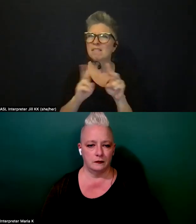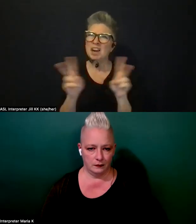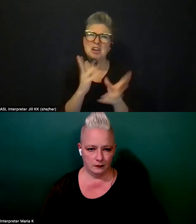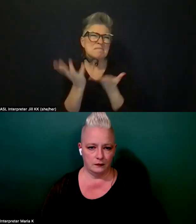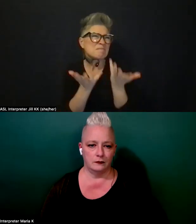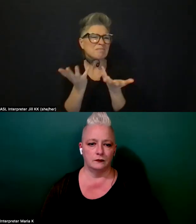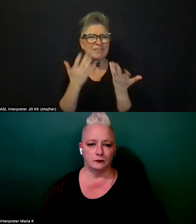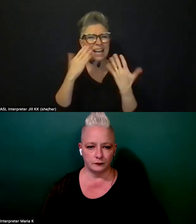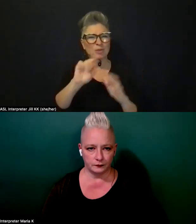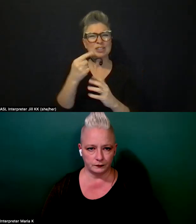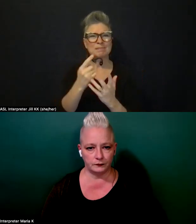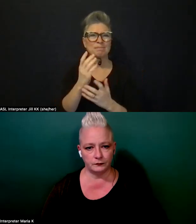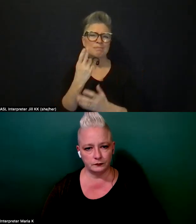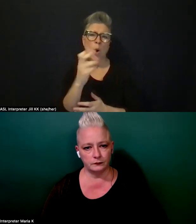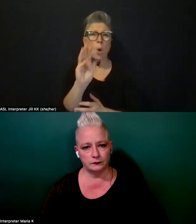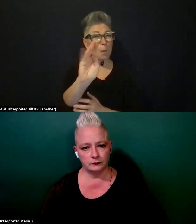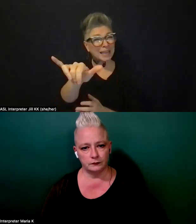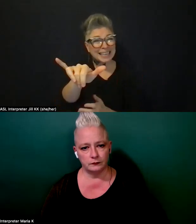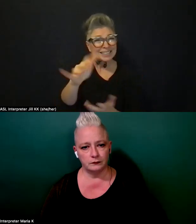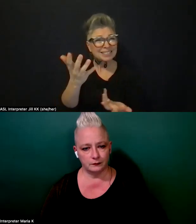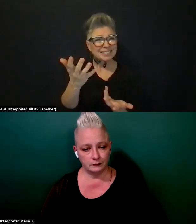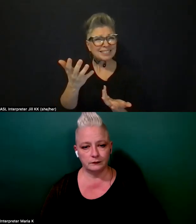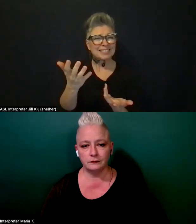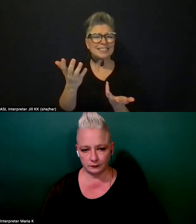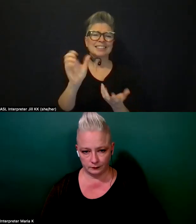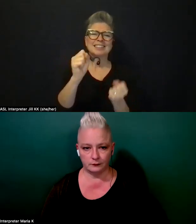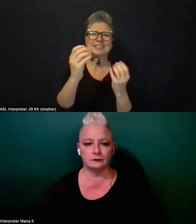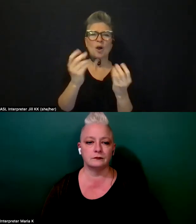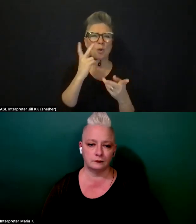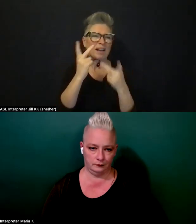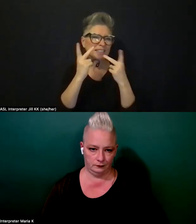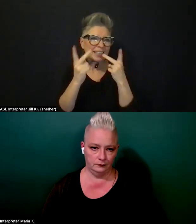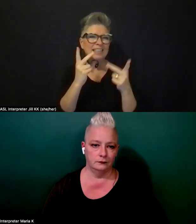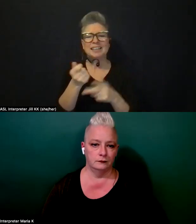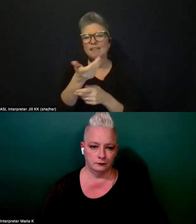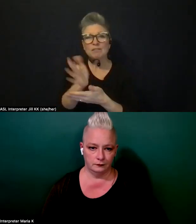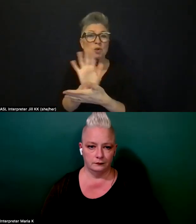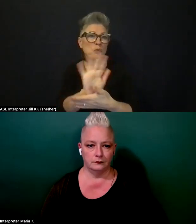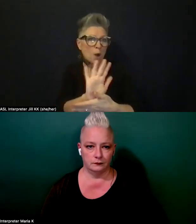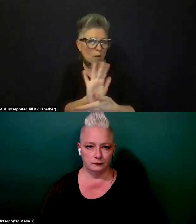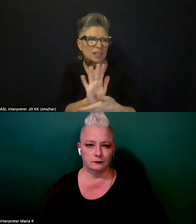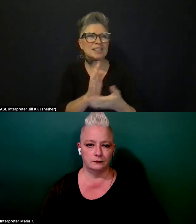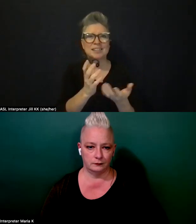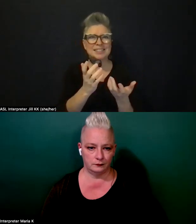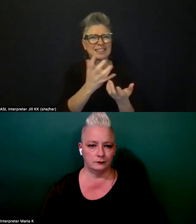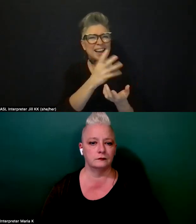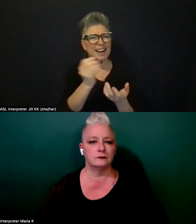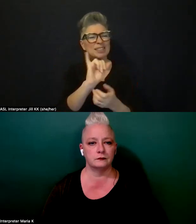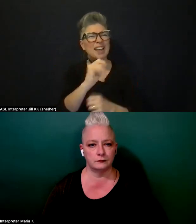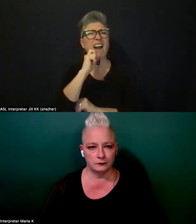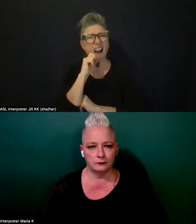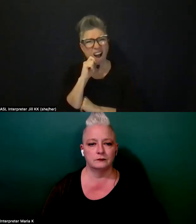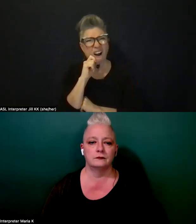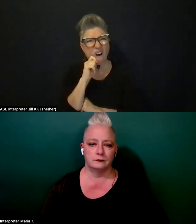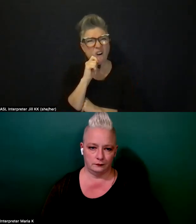just homey to me. But so I've seen a couple of movies that were filmed in Ireland, and I was like,